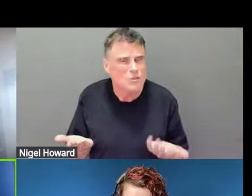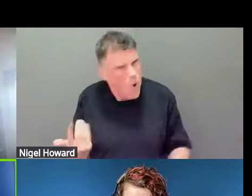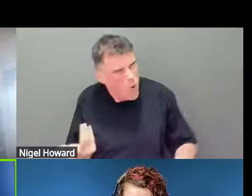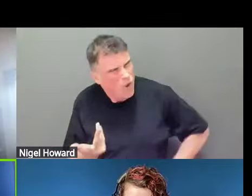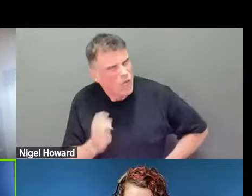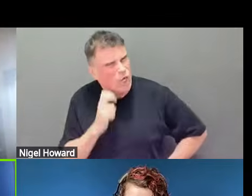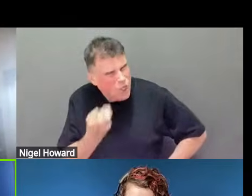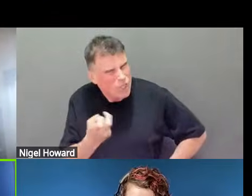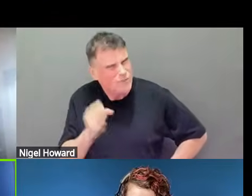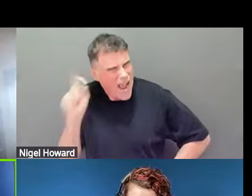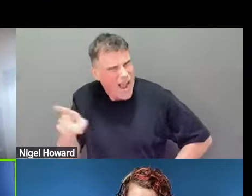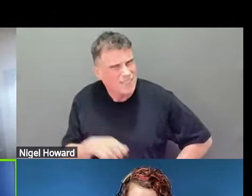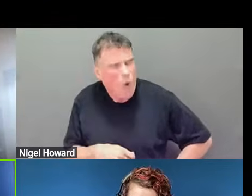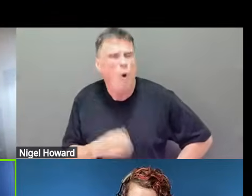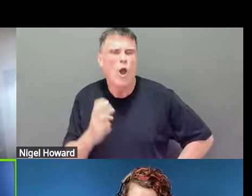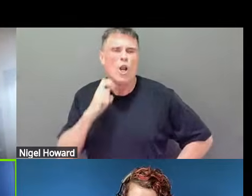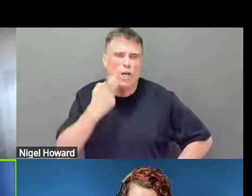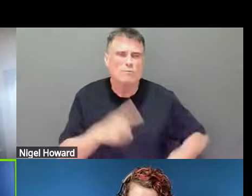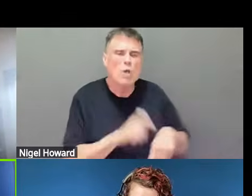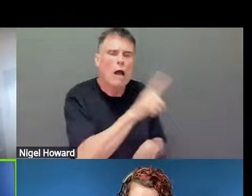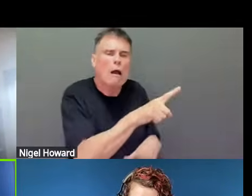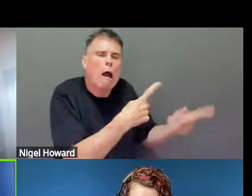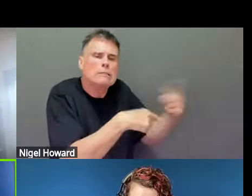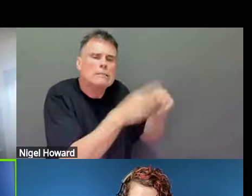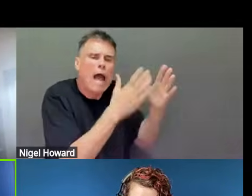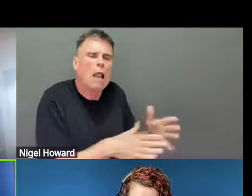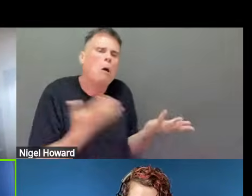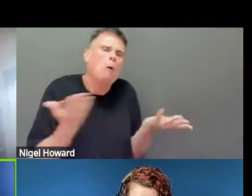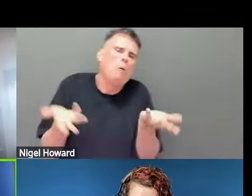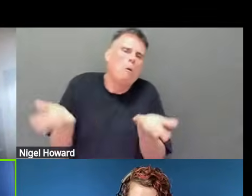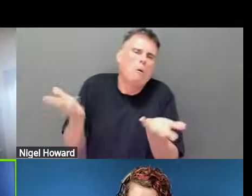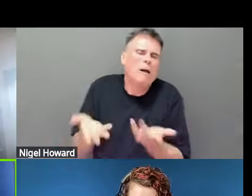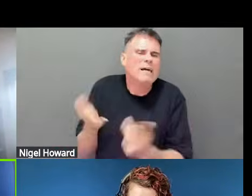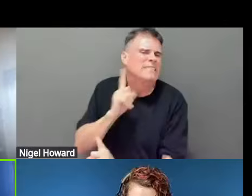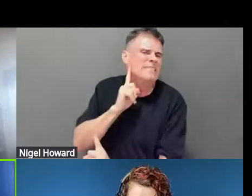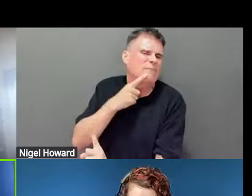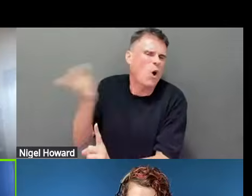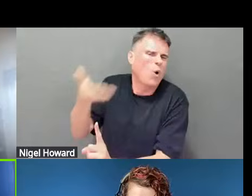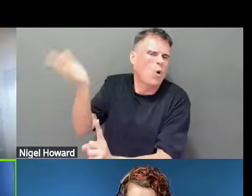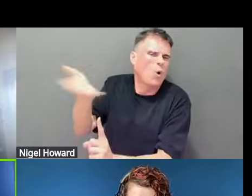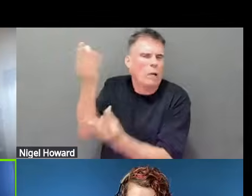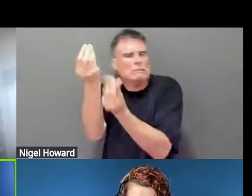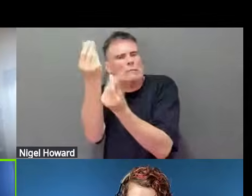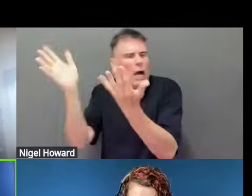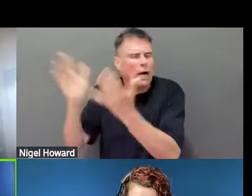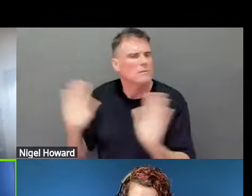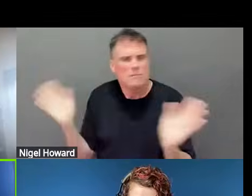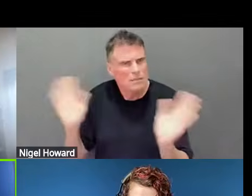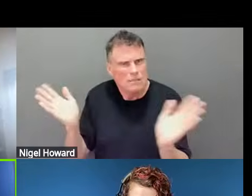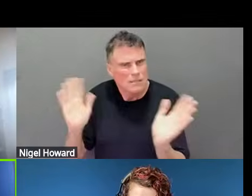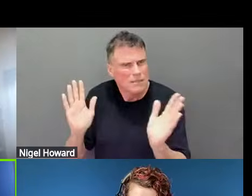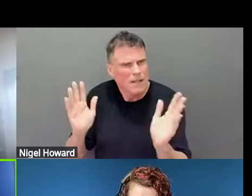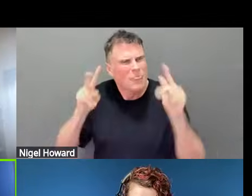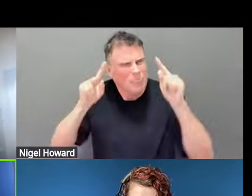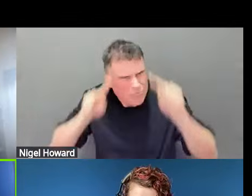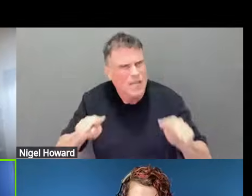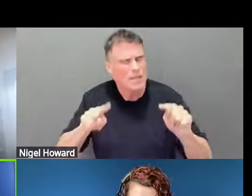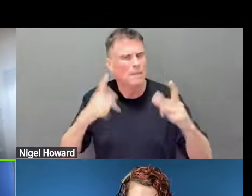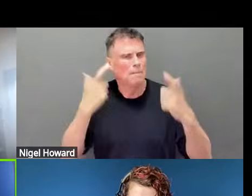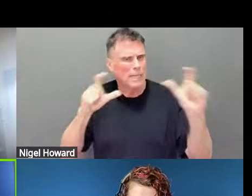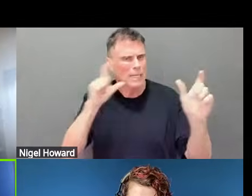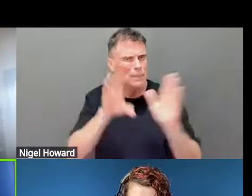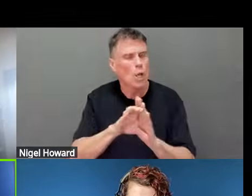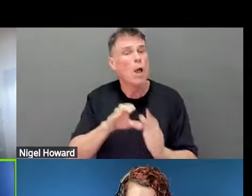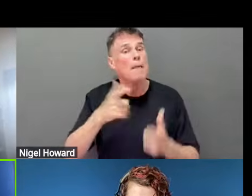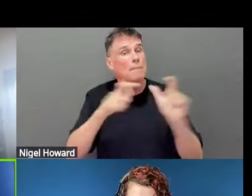always be moments of disruption, but that is life. But the nerve of a school system to ask the parents to come in and provide